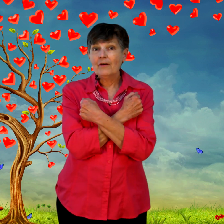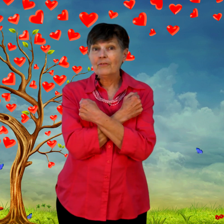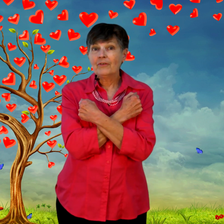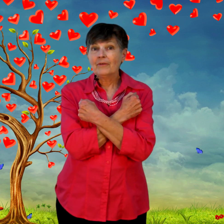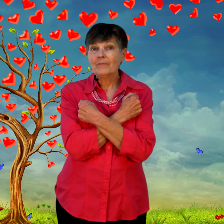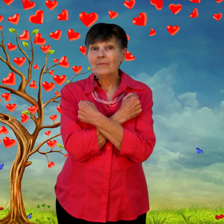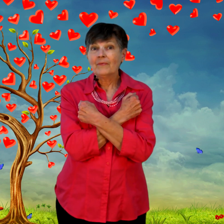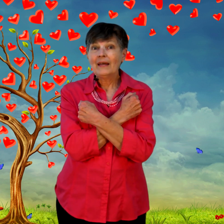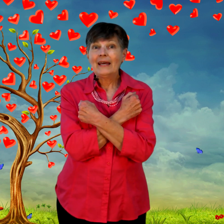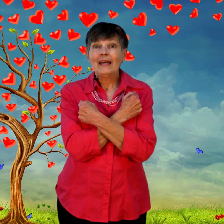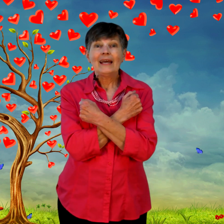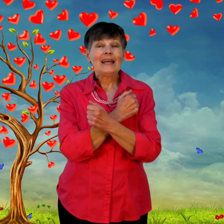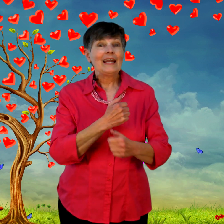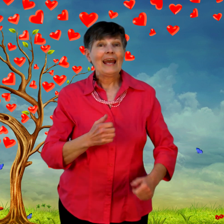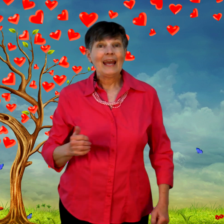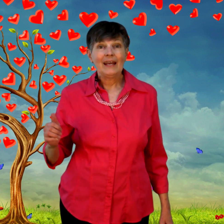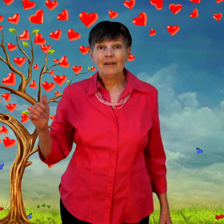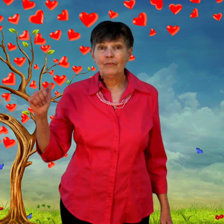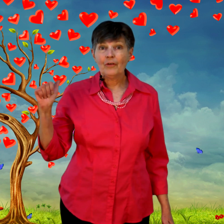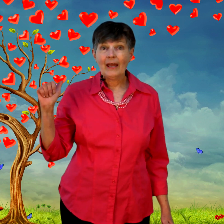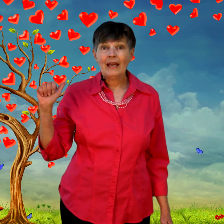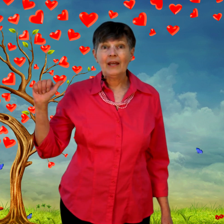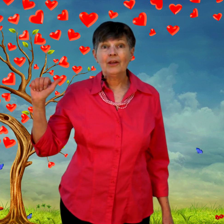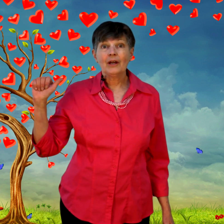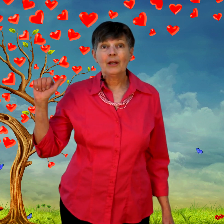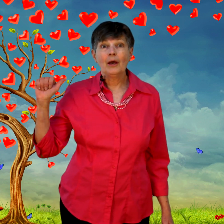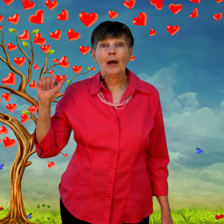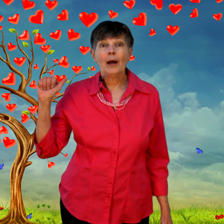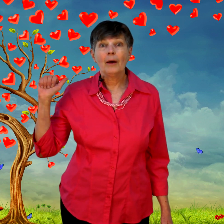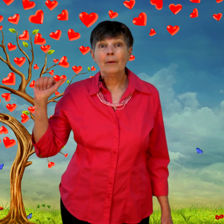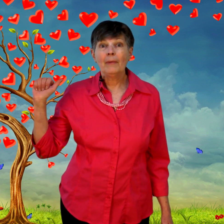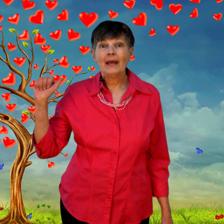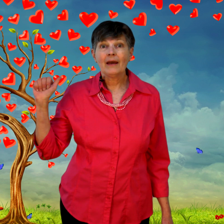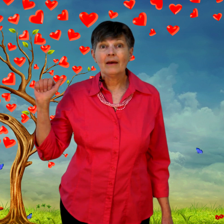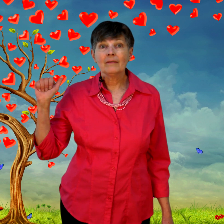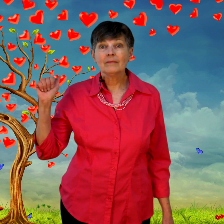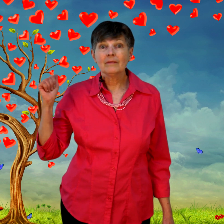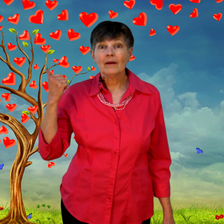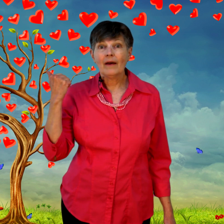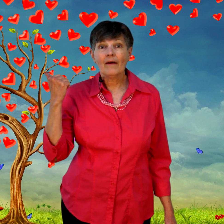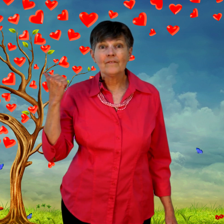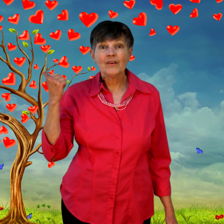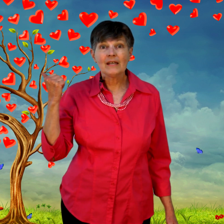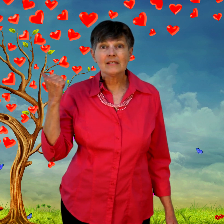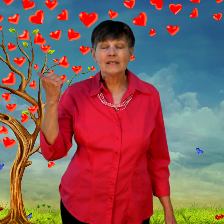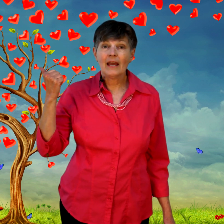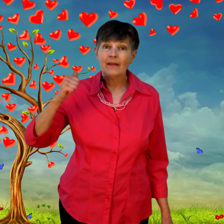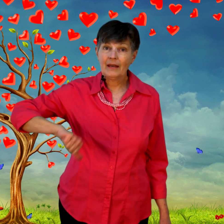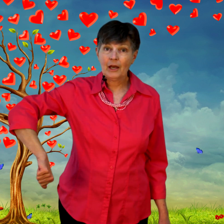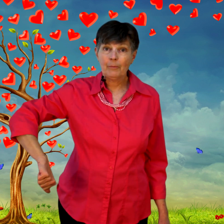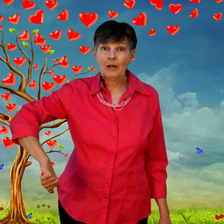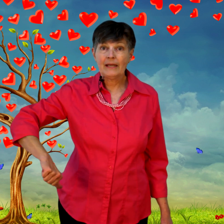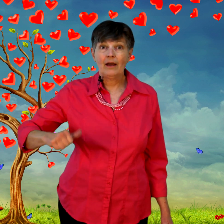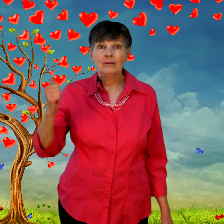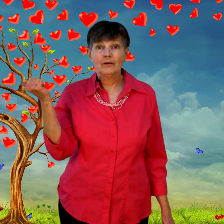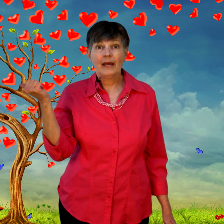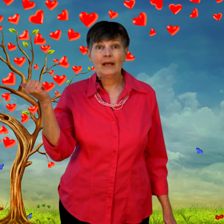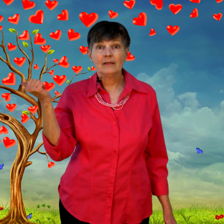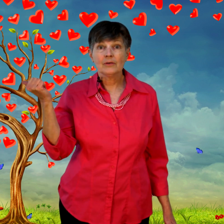Love in any, and for any you're going to make a fist and then come on down. Okay, so it's